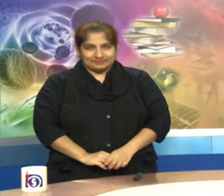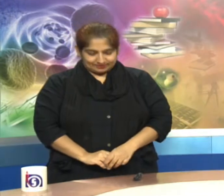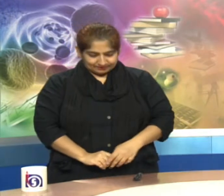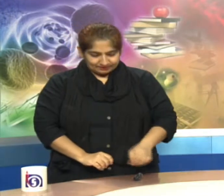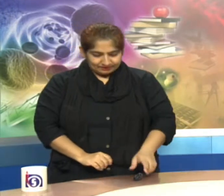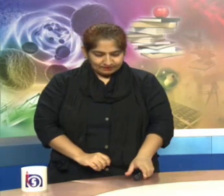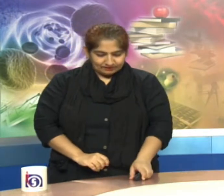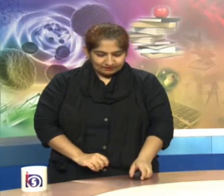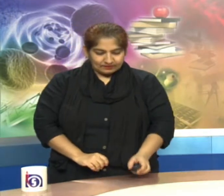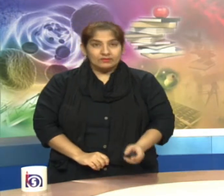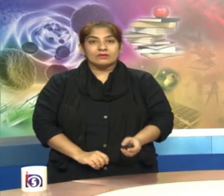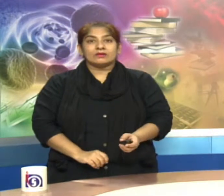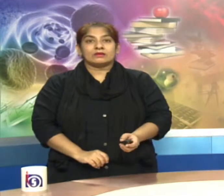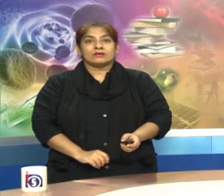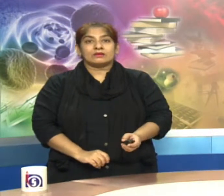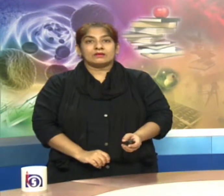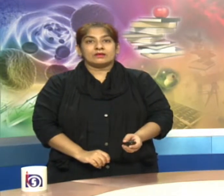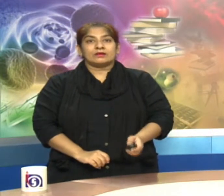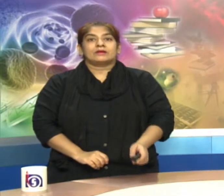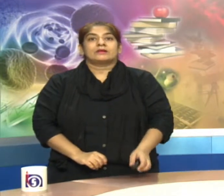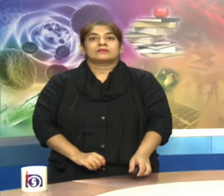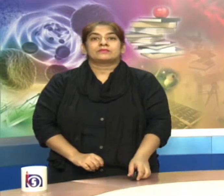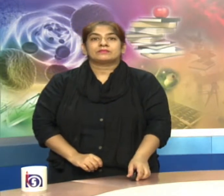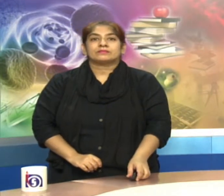Sixth point is persistence.